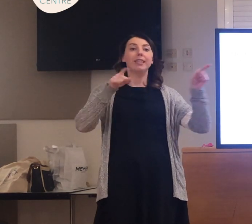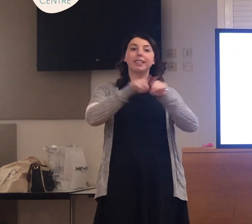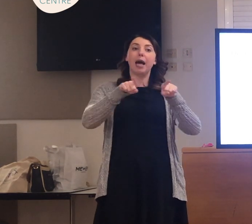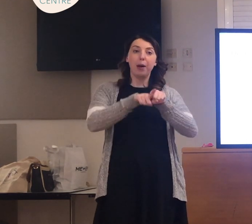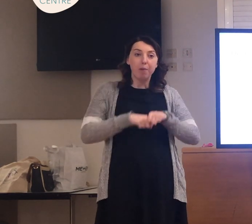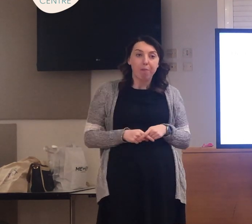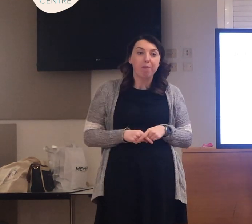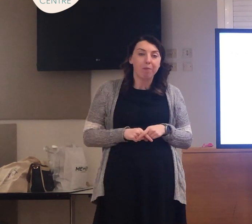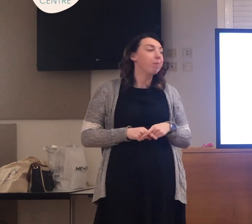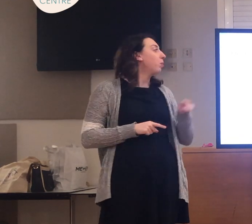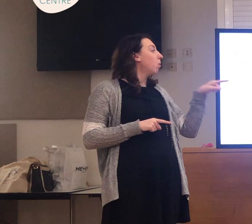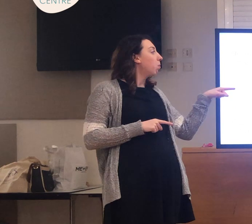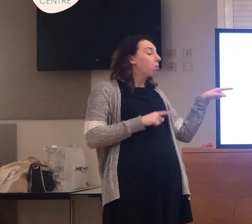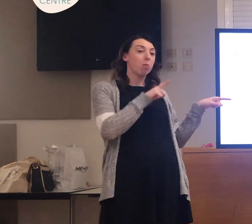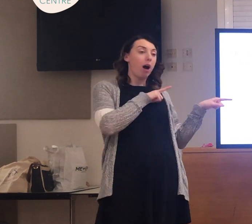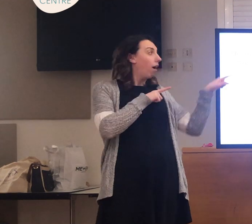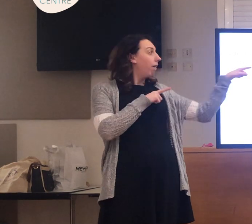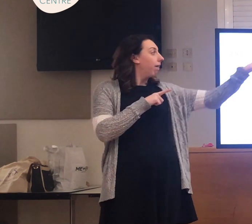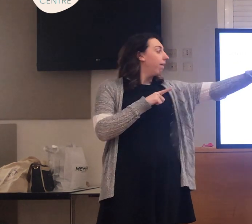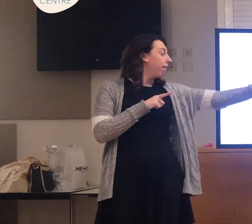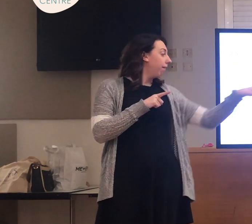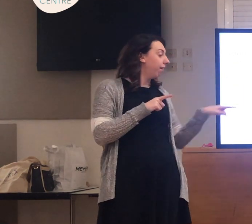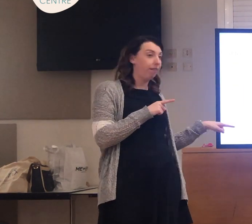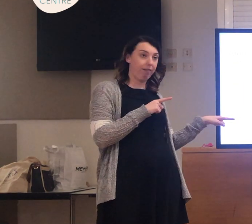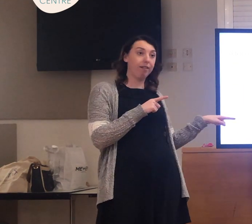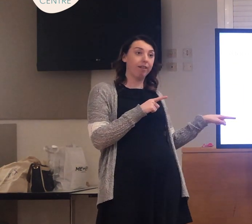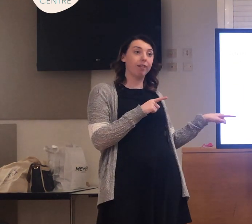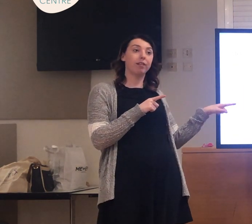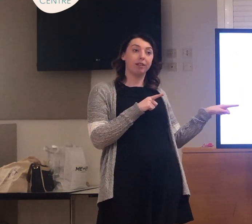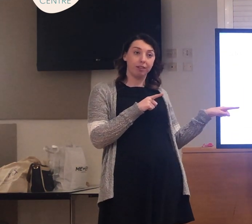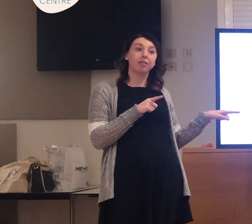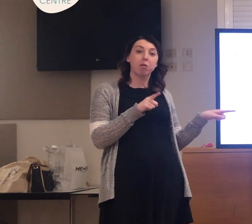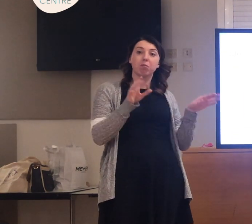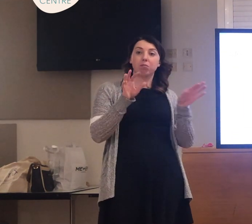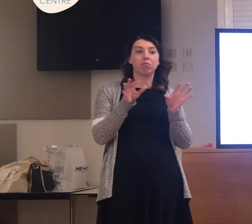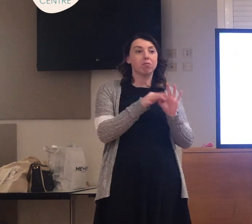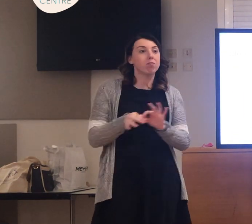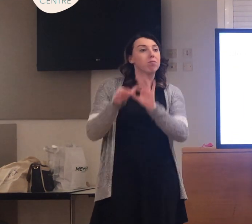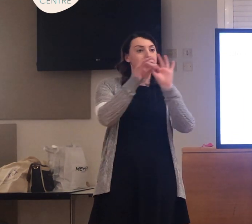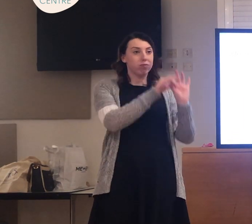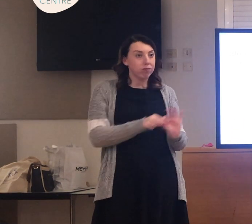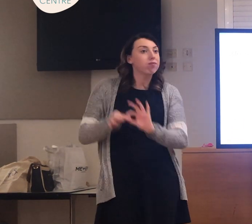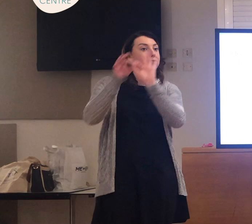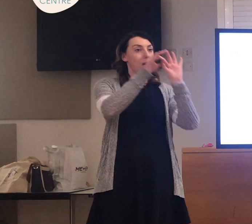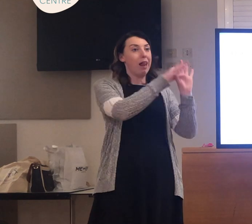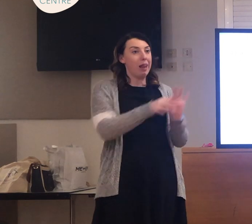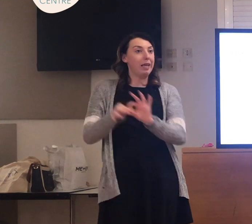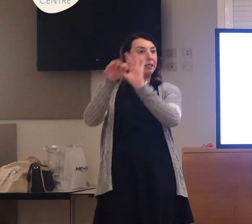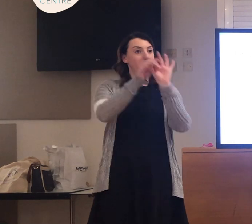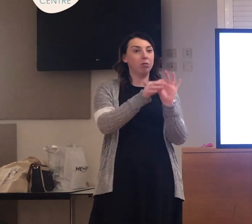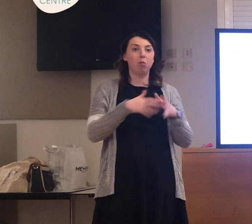aspects, because together, for me, this makes a perfect storm for weight